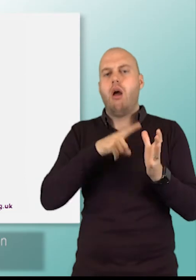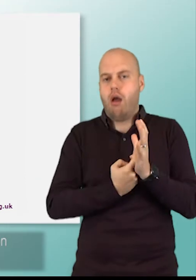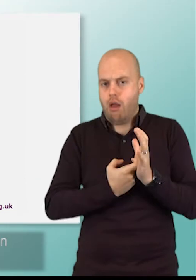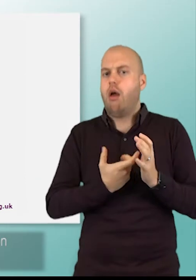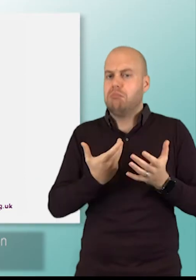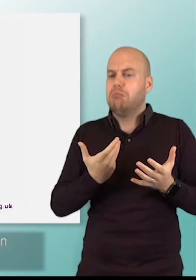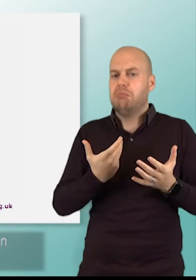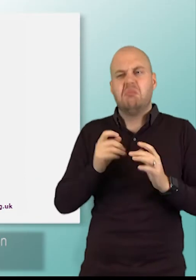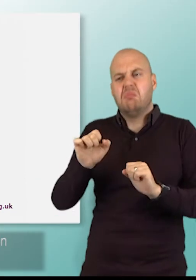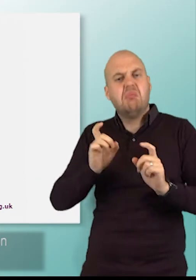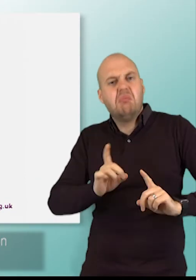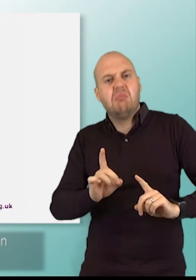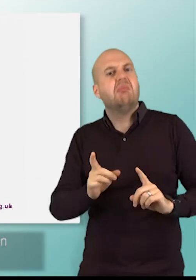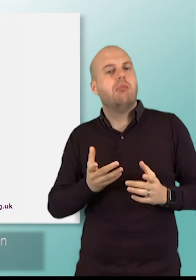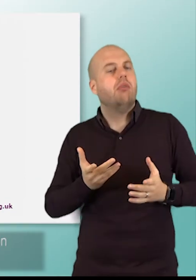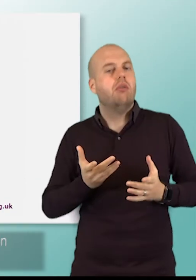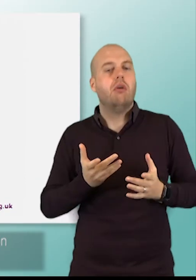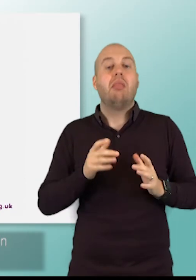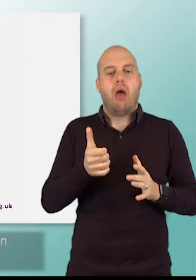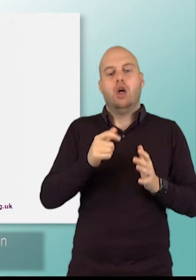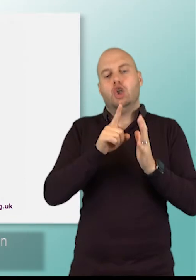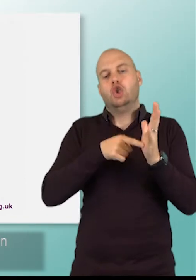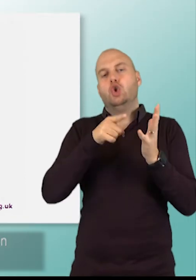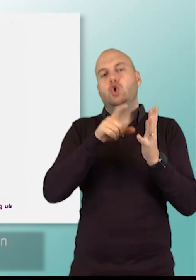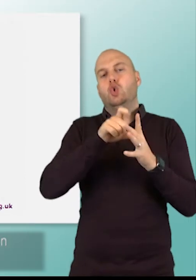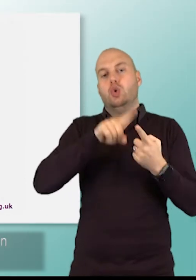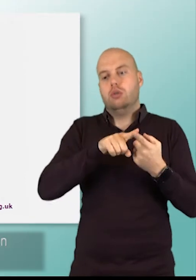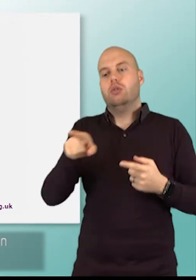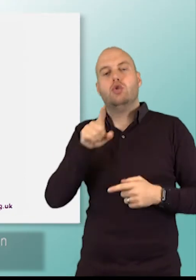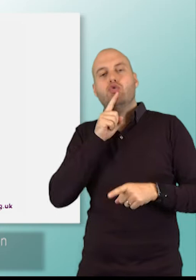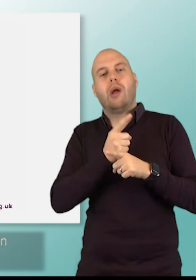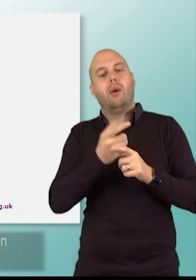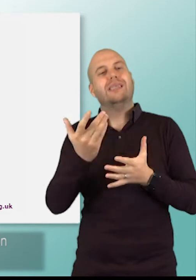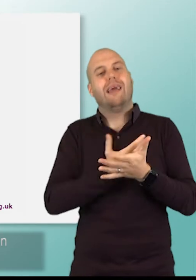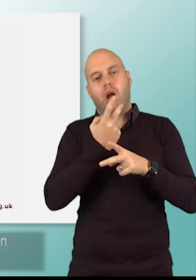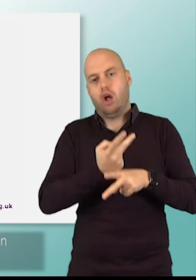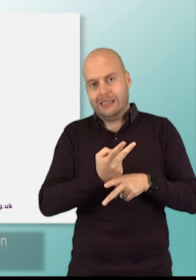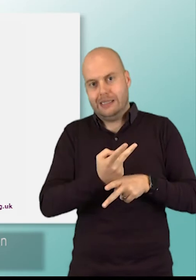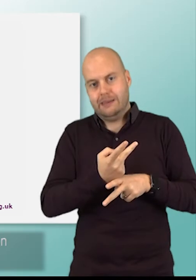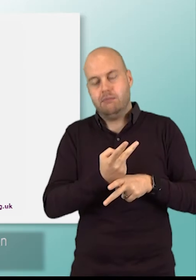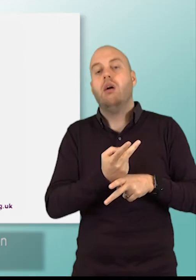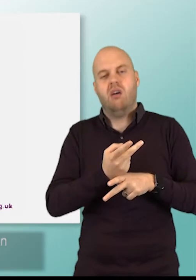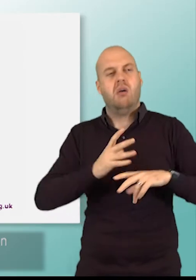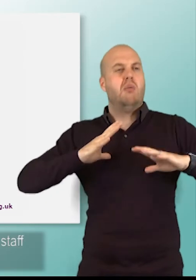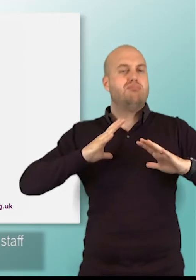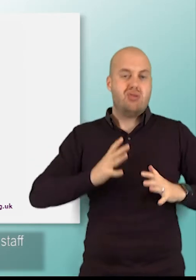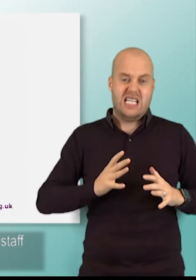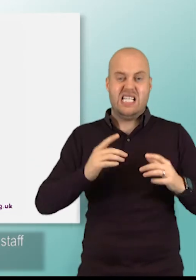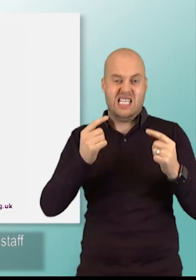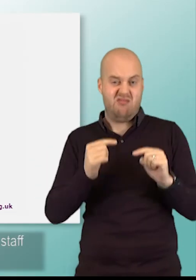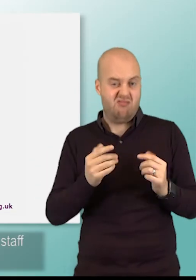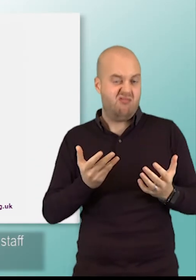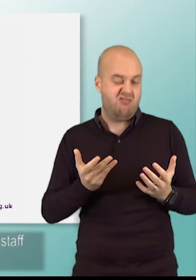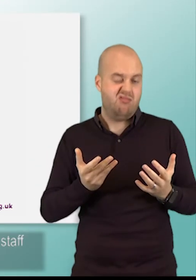Then we will get some information from Jude on safeguarding. Then we will have a break. We